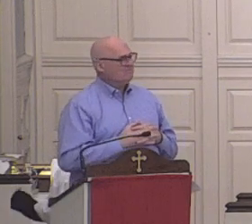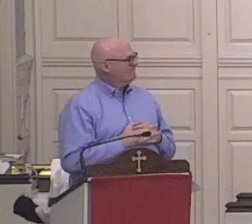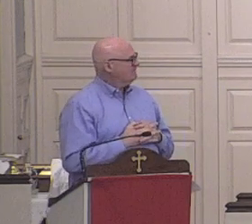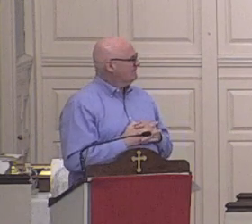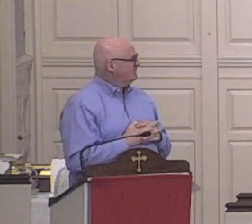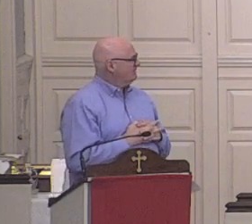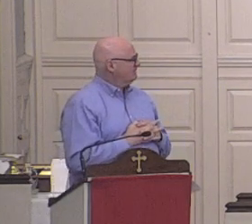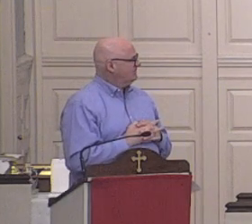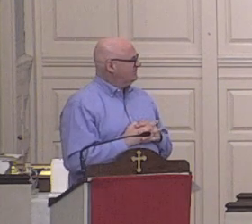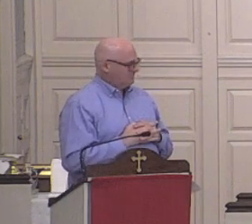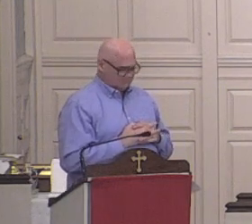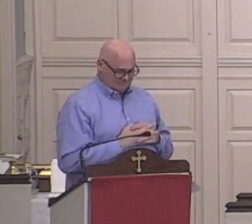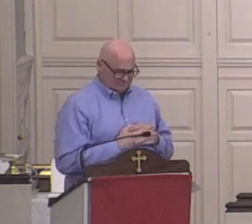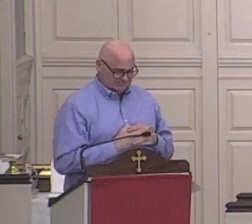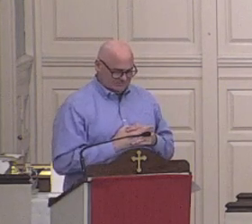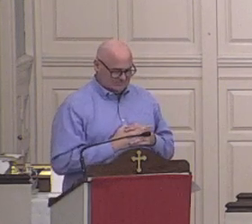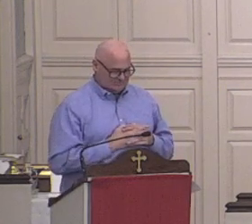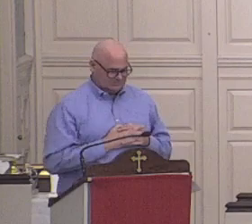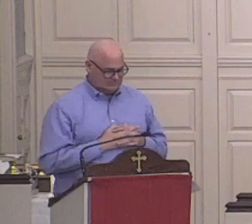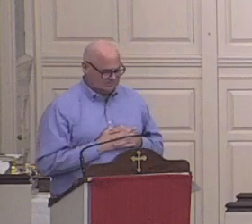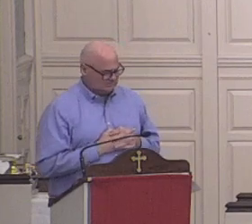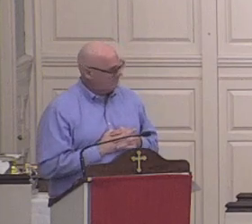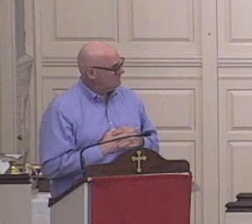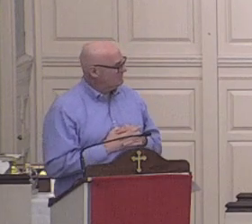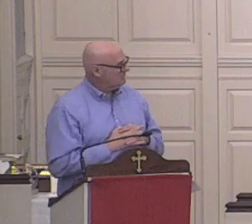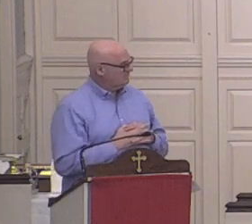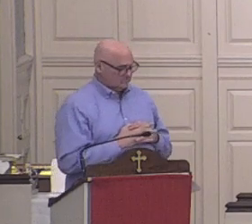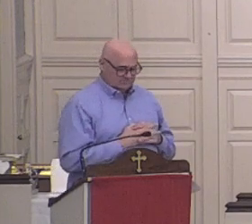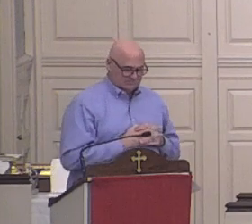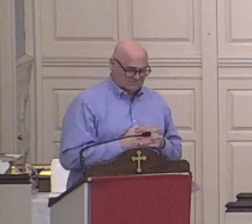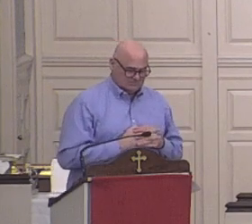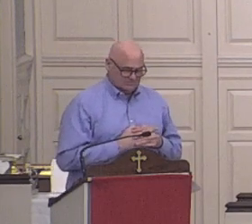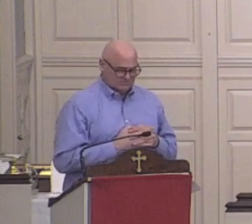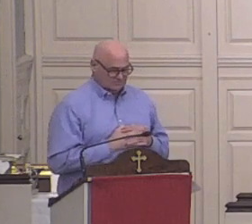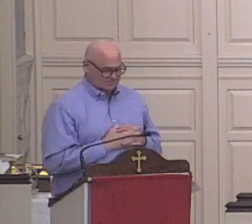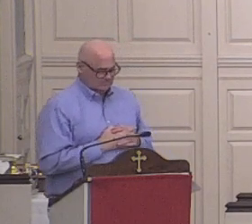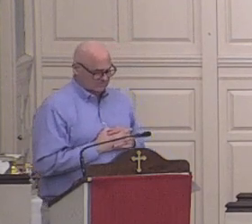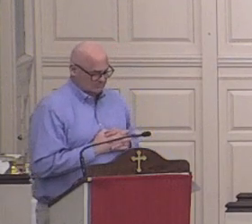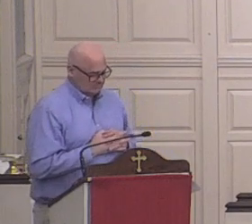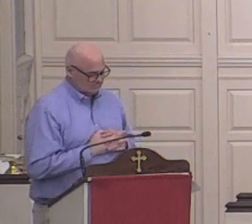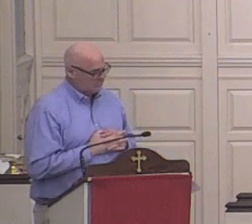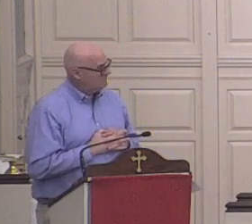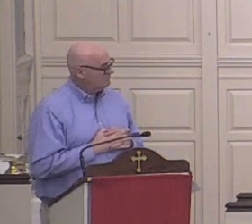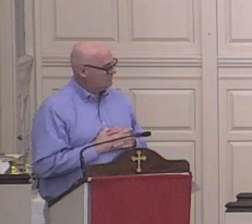They began to salute him with, "Hail, King of the Jews."